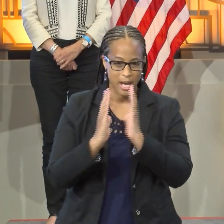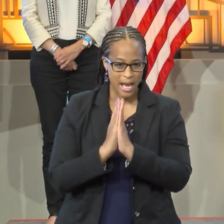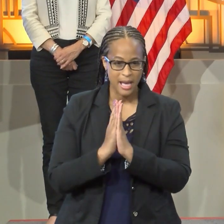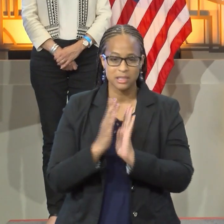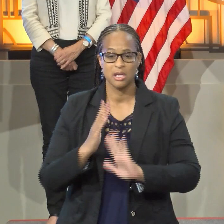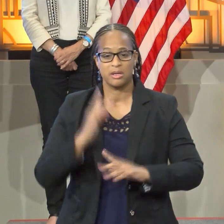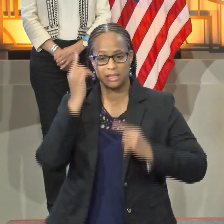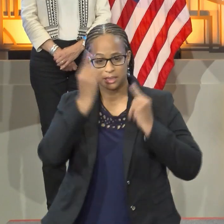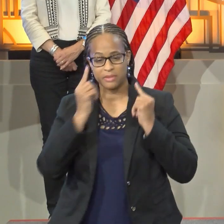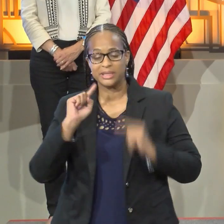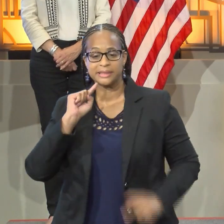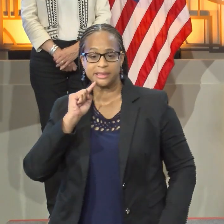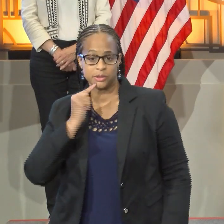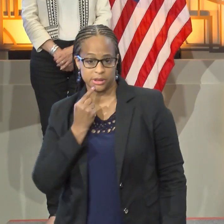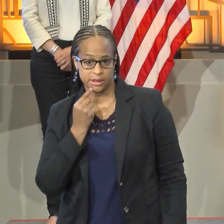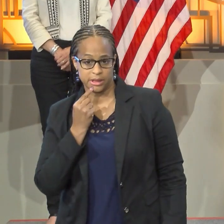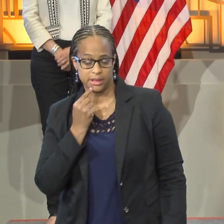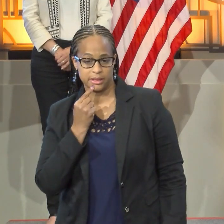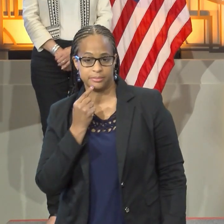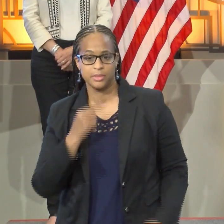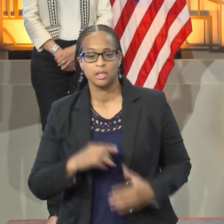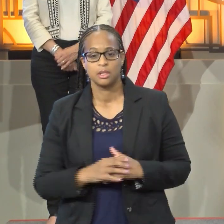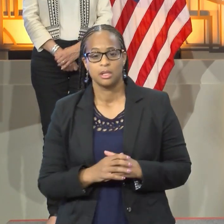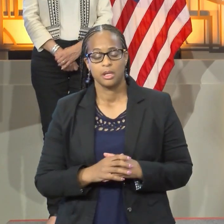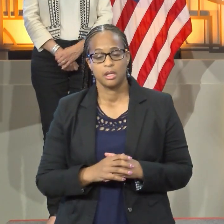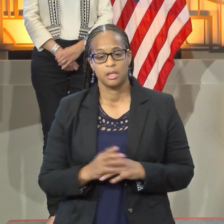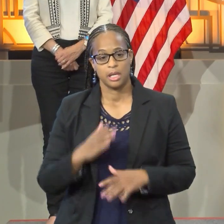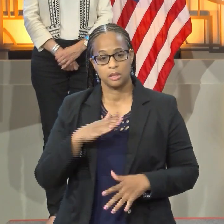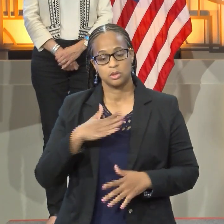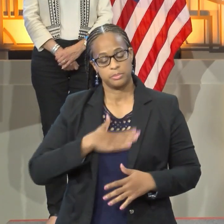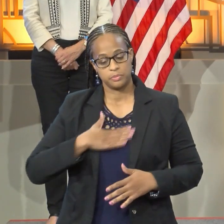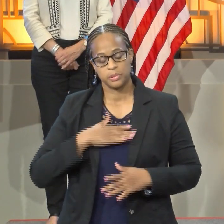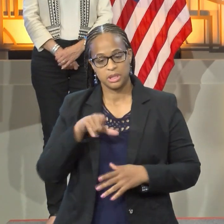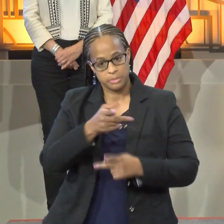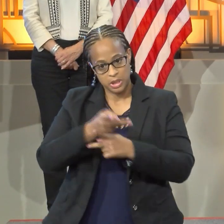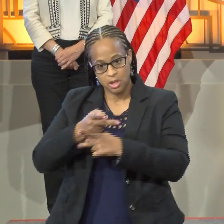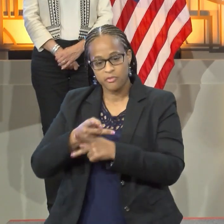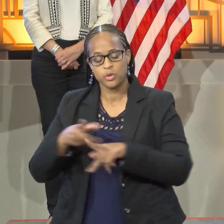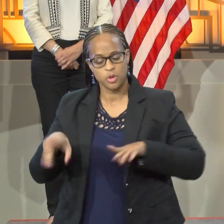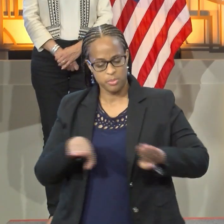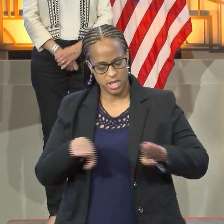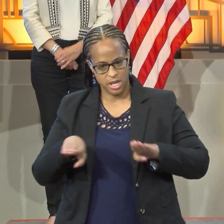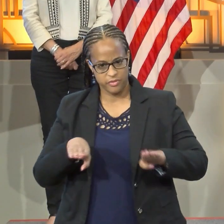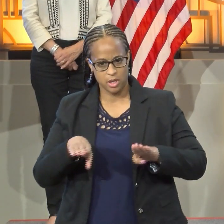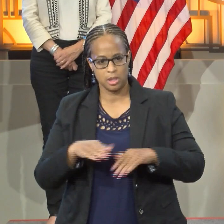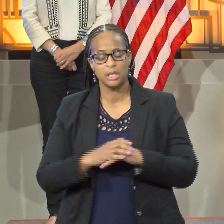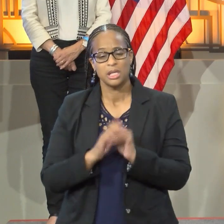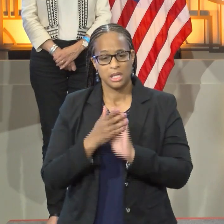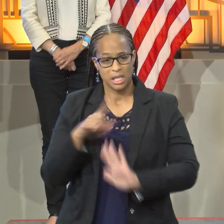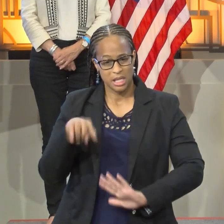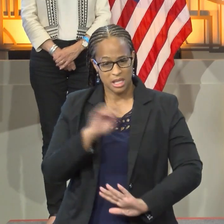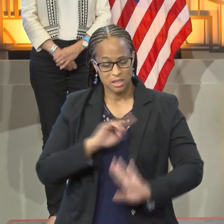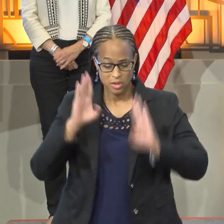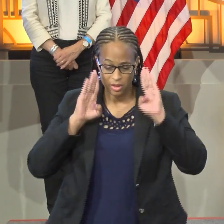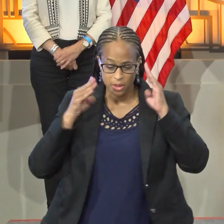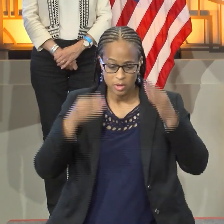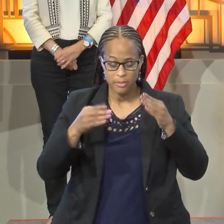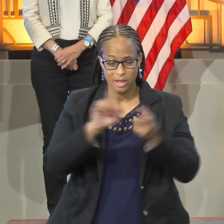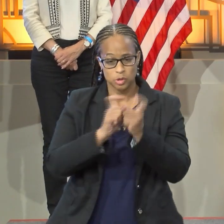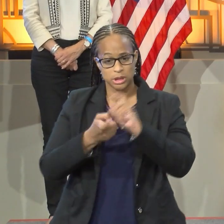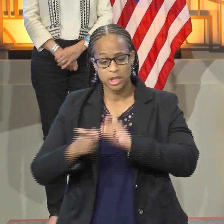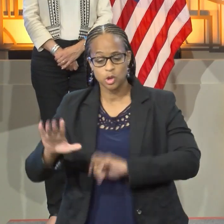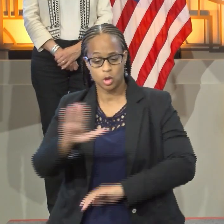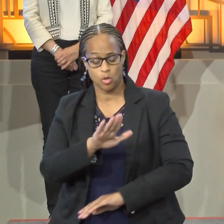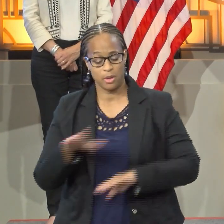take this virus very seriously and to govern our behavior accordingly. It is about changing